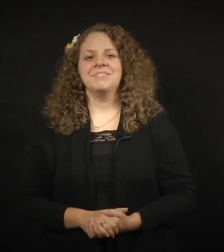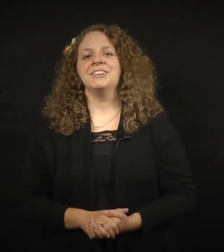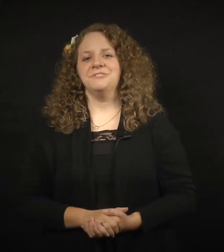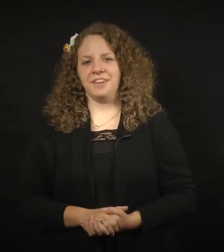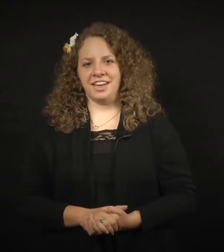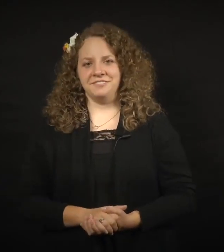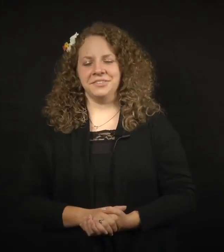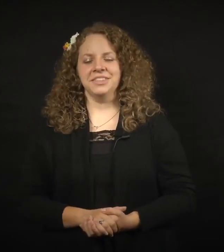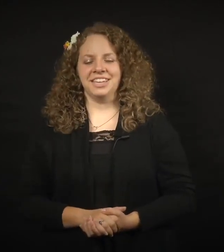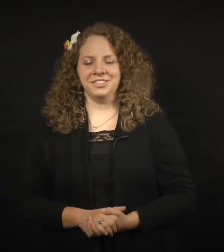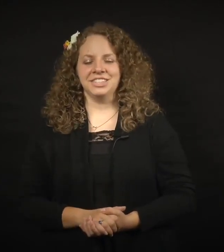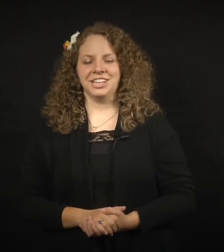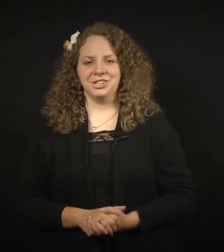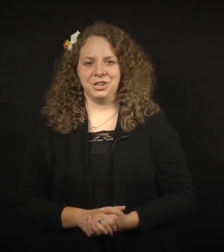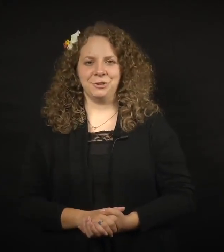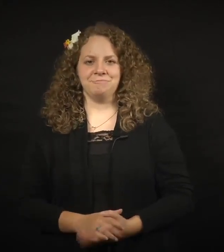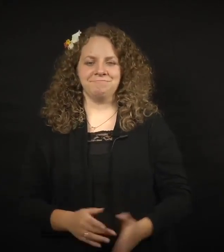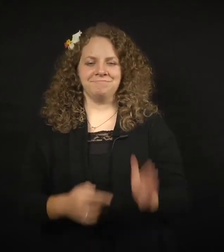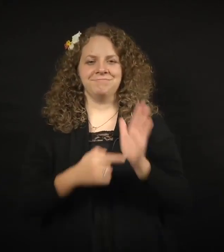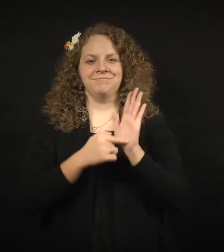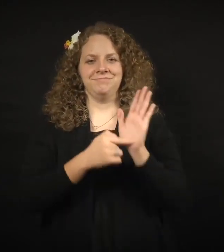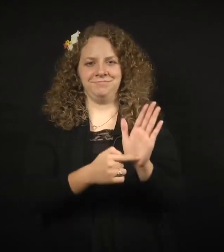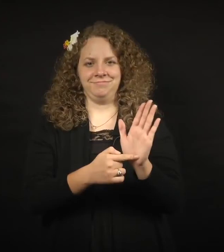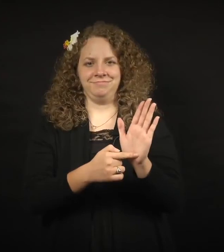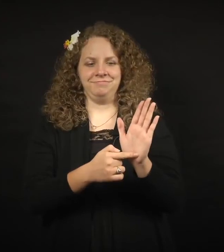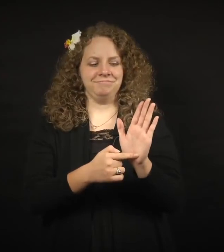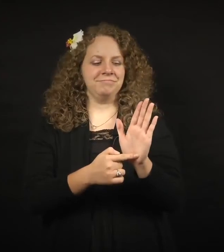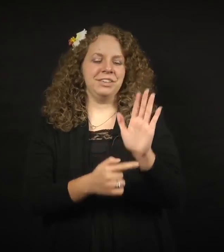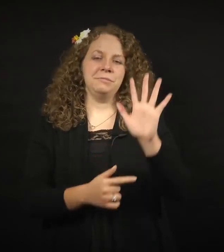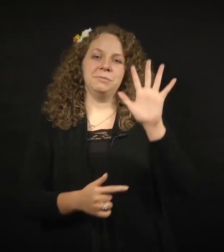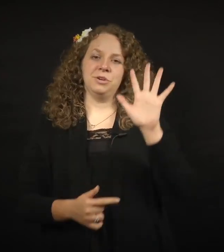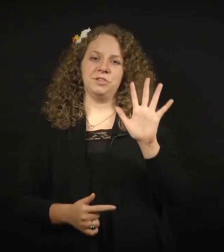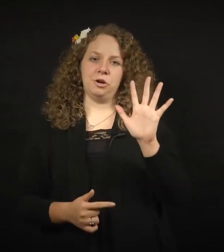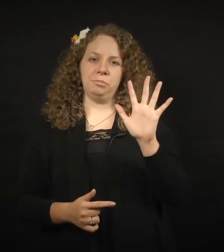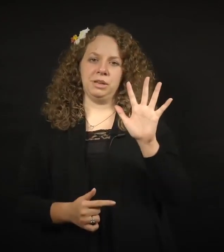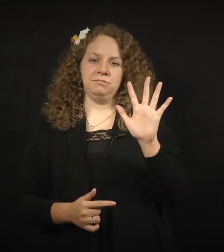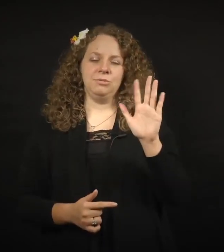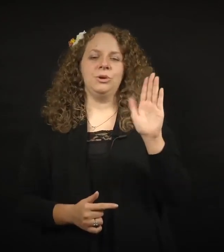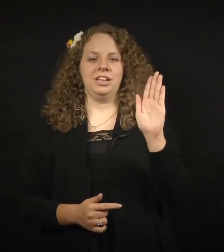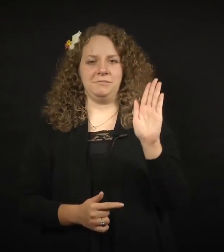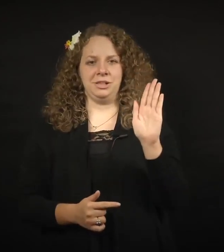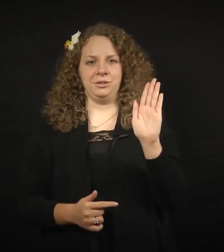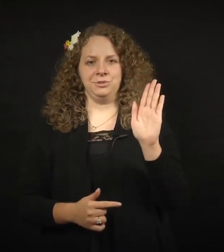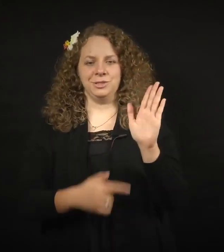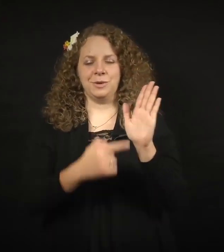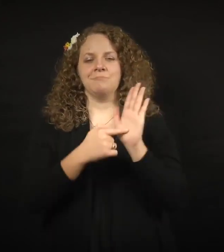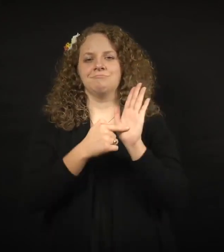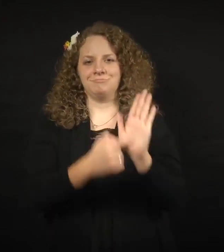And 5, like in the sign show. It can be more of an open or it can be closed as well.